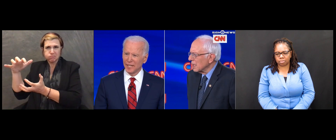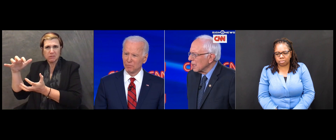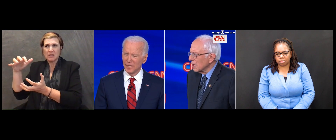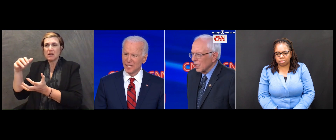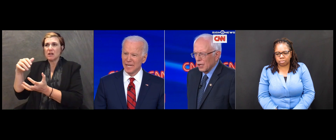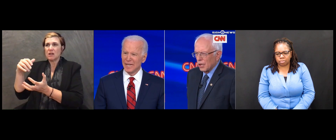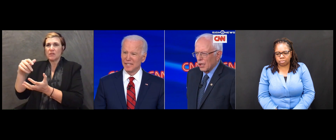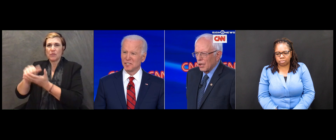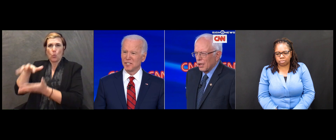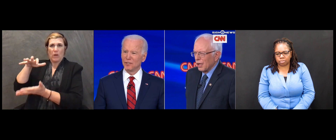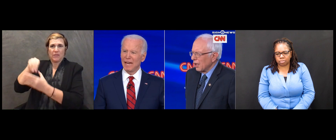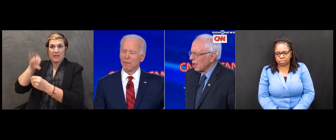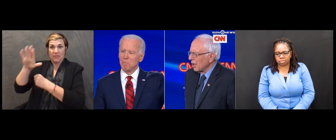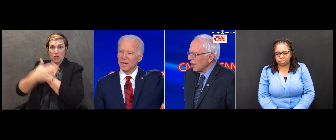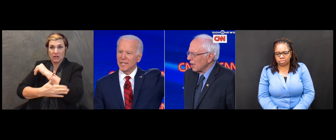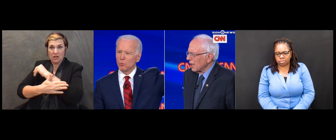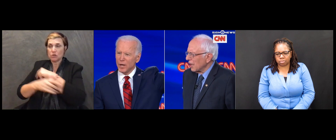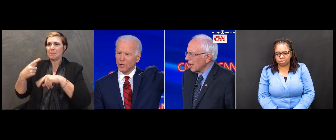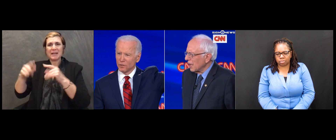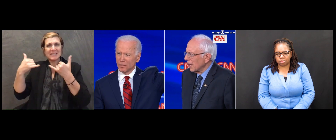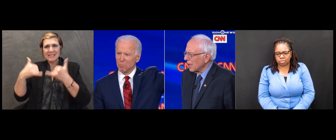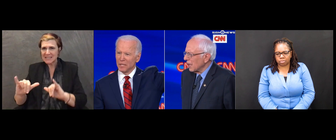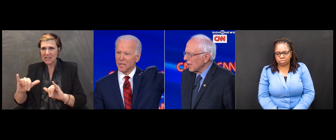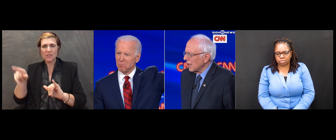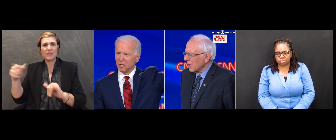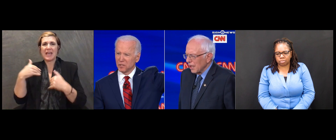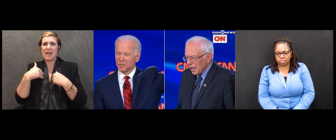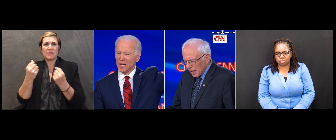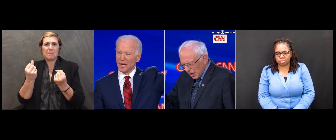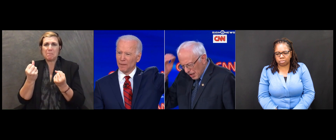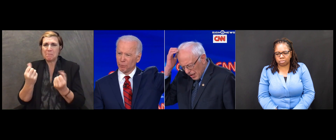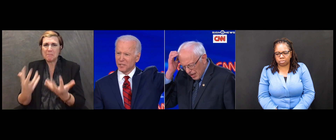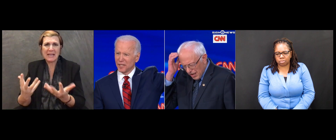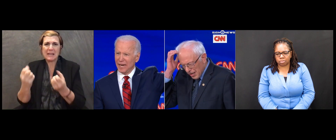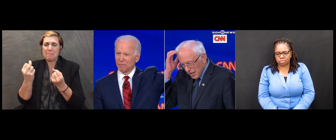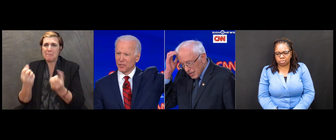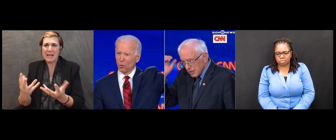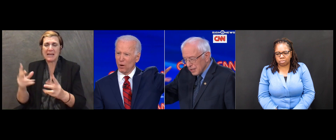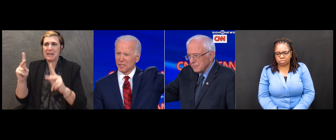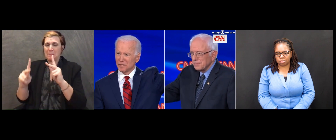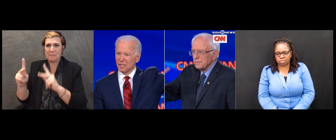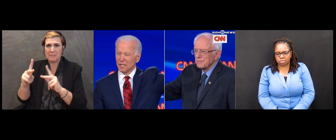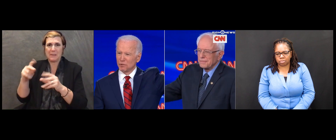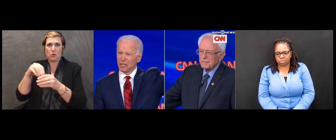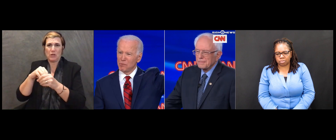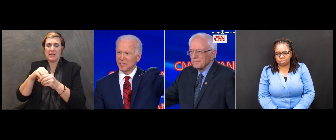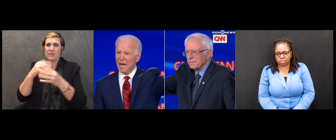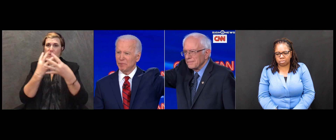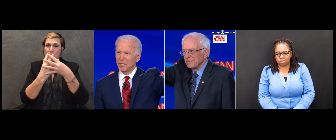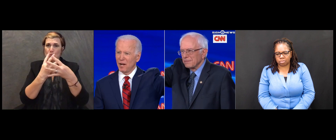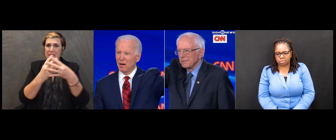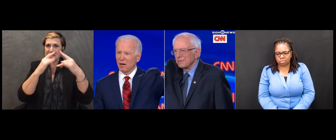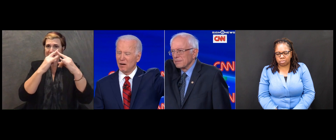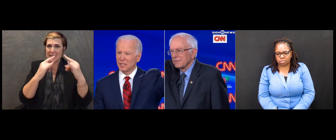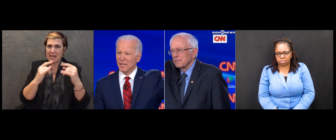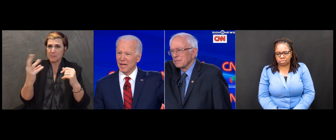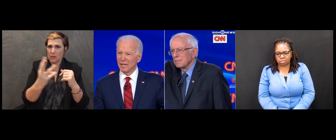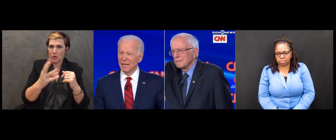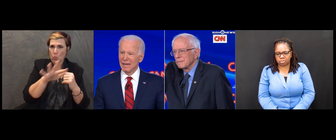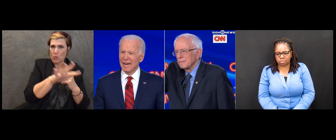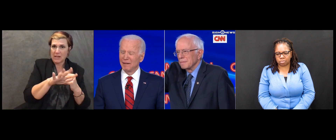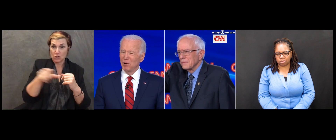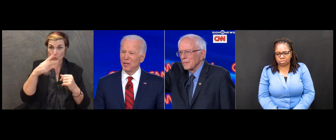that's taken place. It is still, they have 1 million Uyghurs, 1 million Muslims in prison camps in the West. You see what's happening in Hong Kong